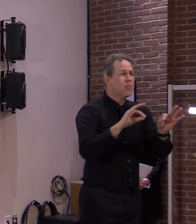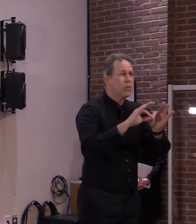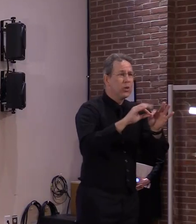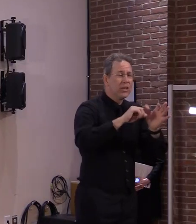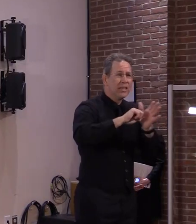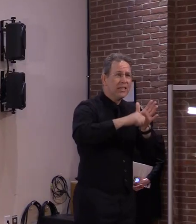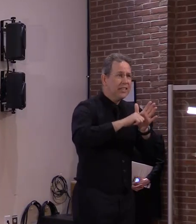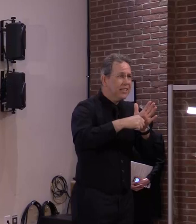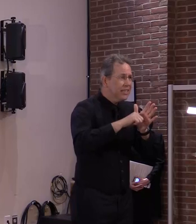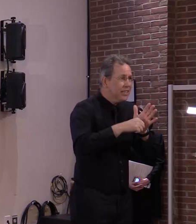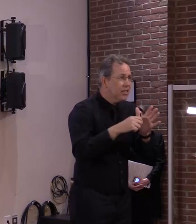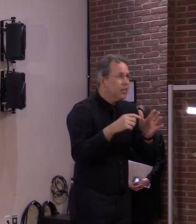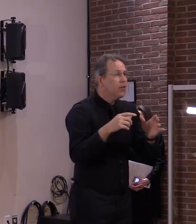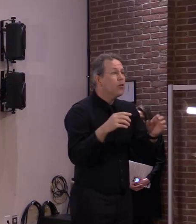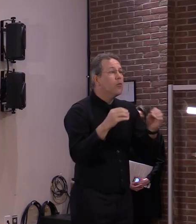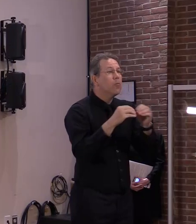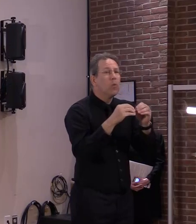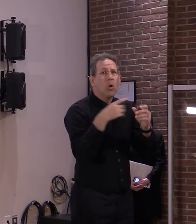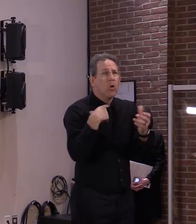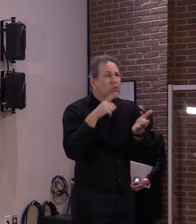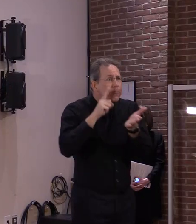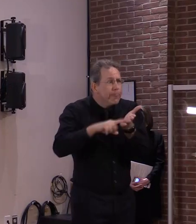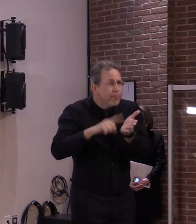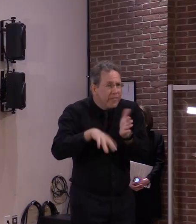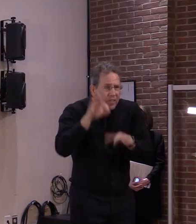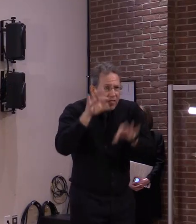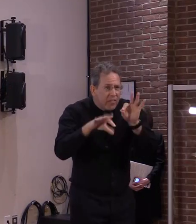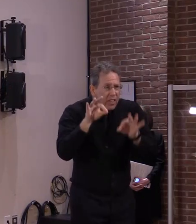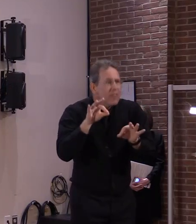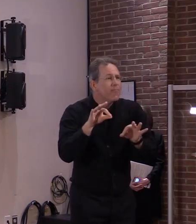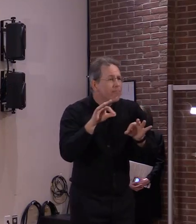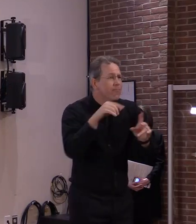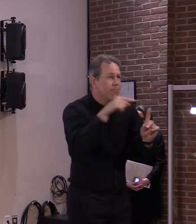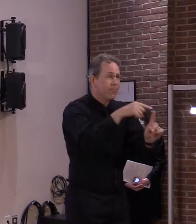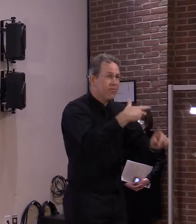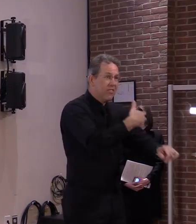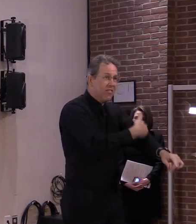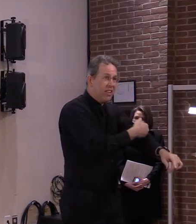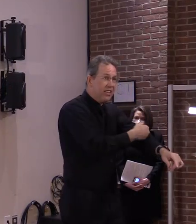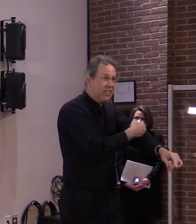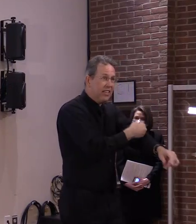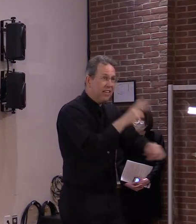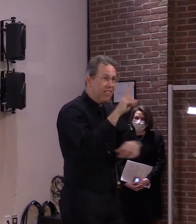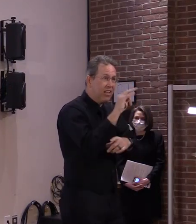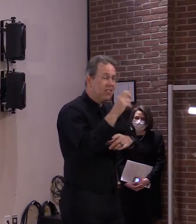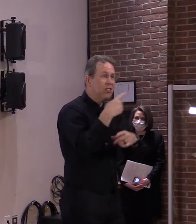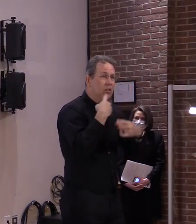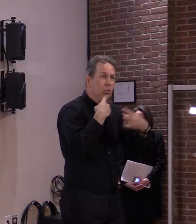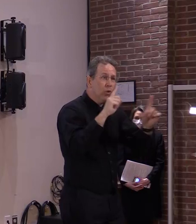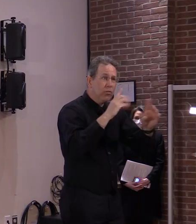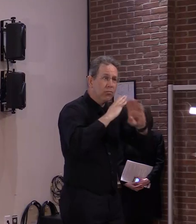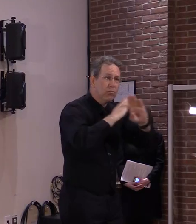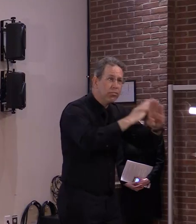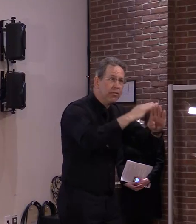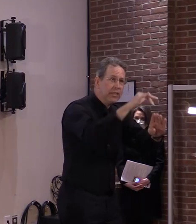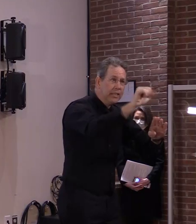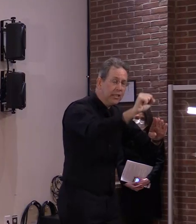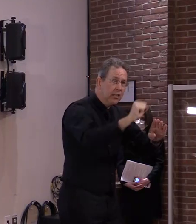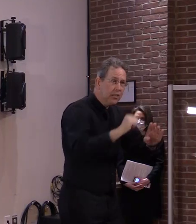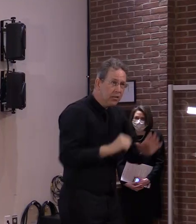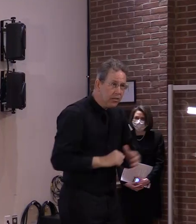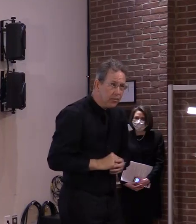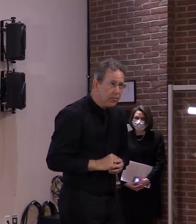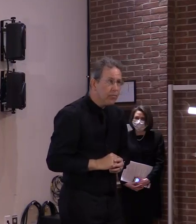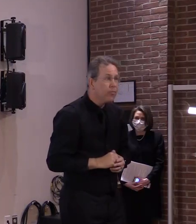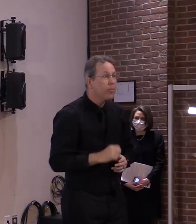is even more evidence that these vaccines are highly effective. and in the unlikely event a person develops a